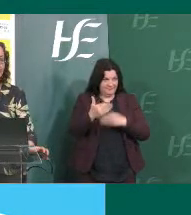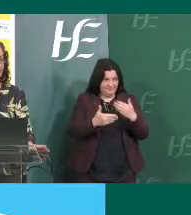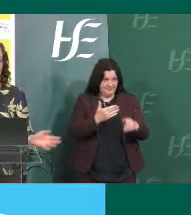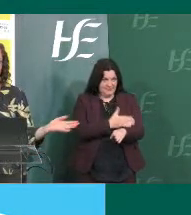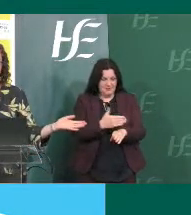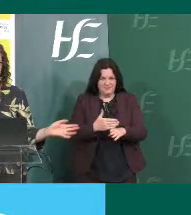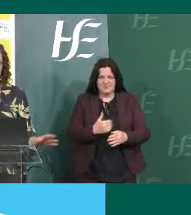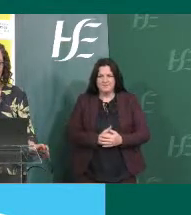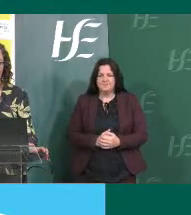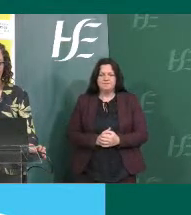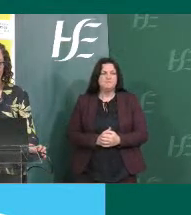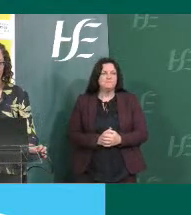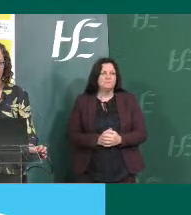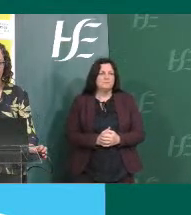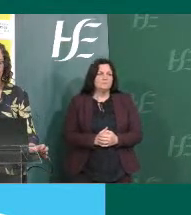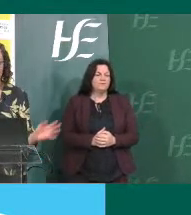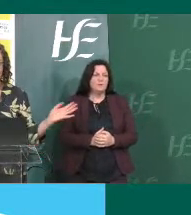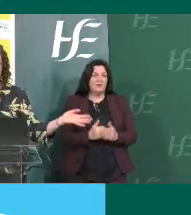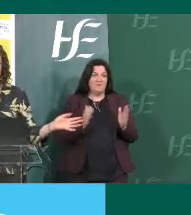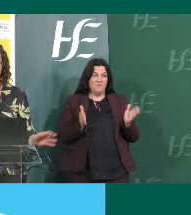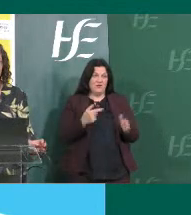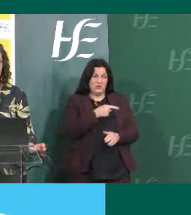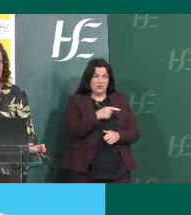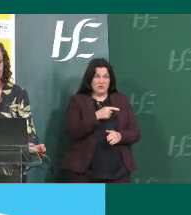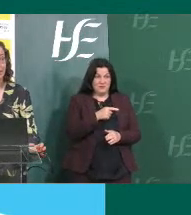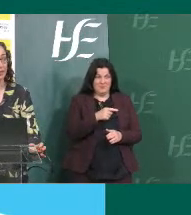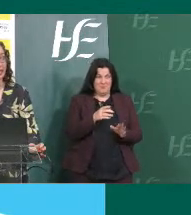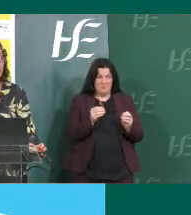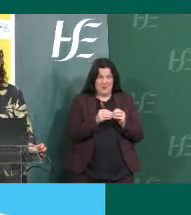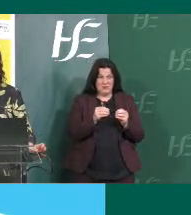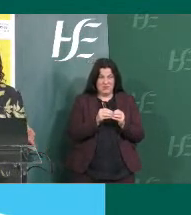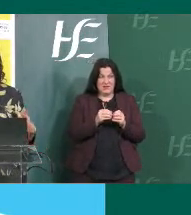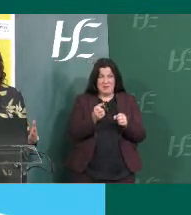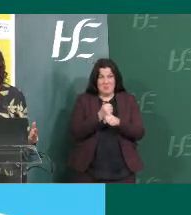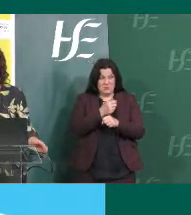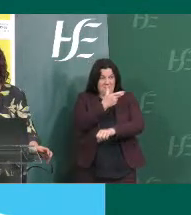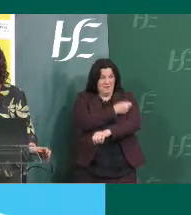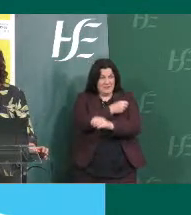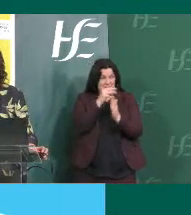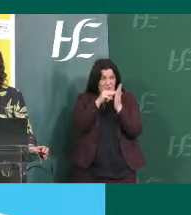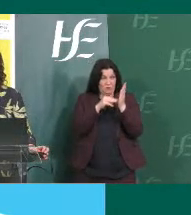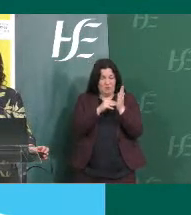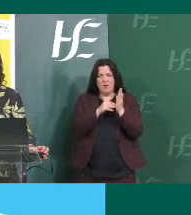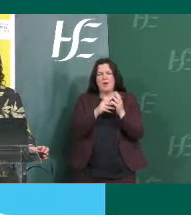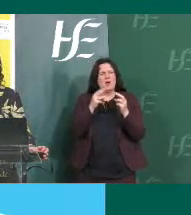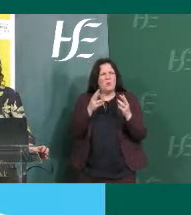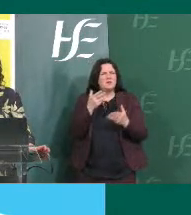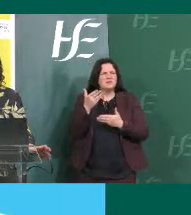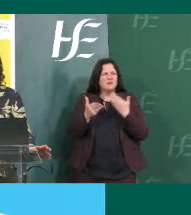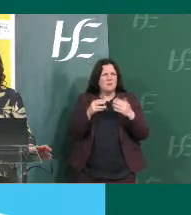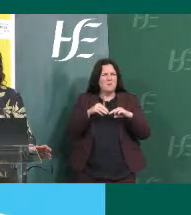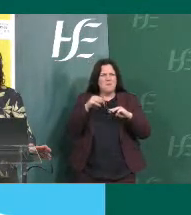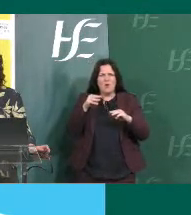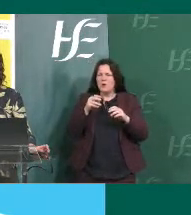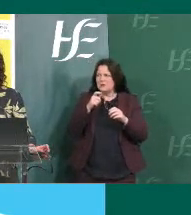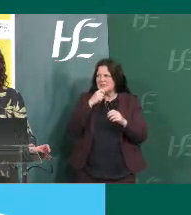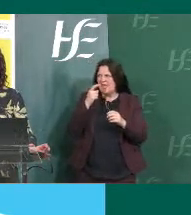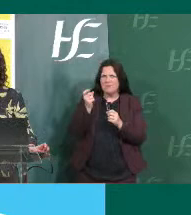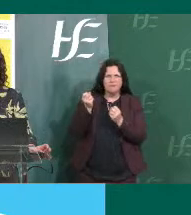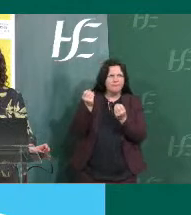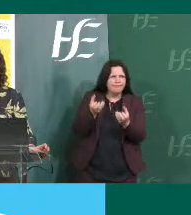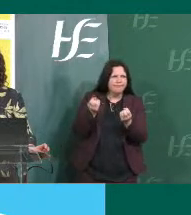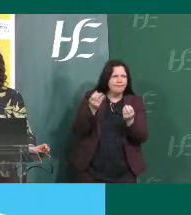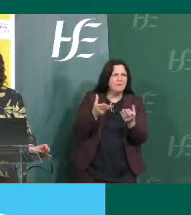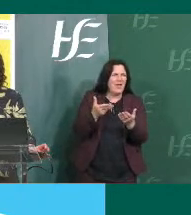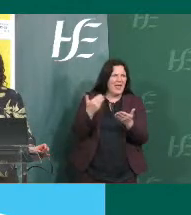So as Mr. Reid has covered already in terms of the vaccine programme, I did just want to highlight how far we have